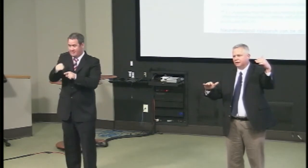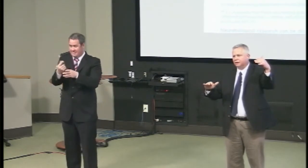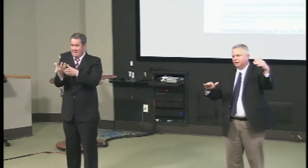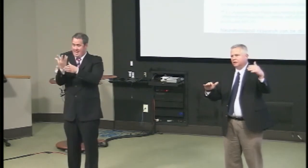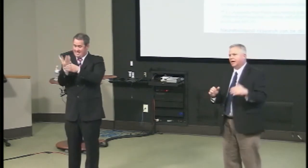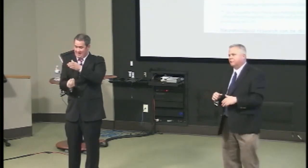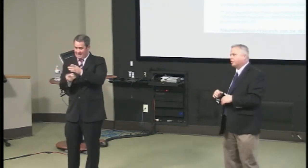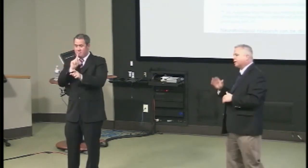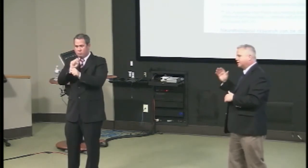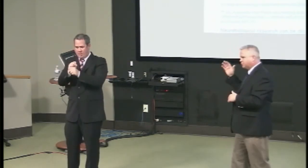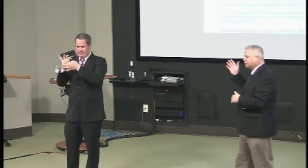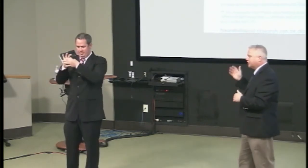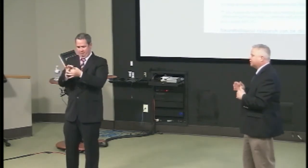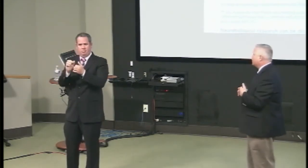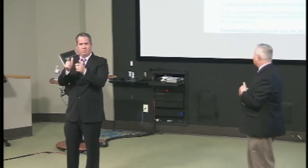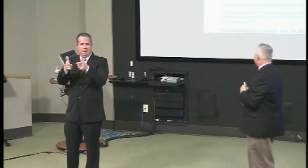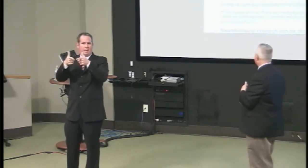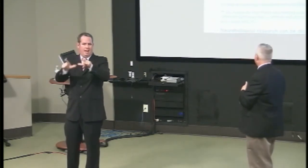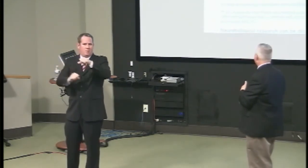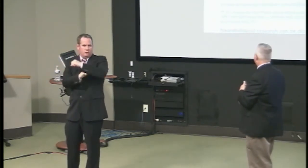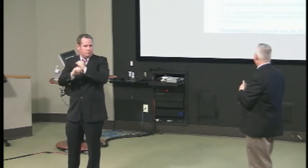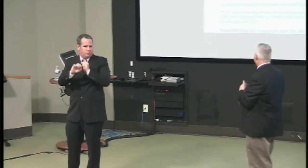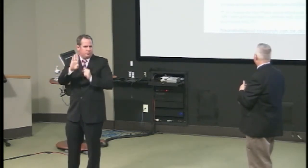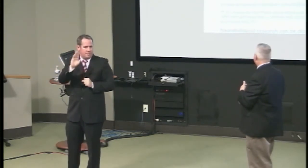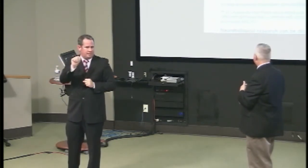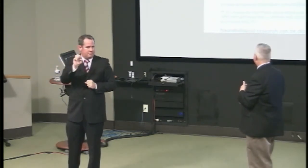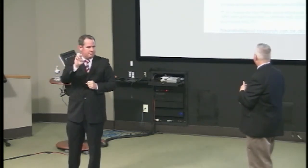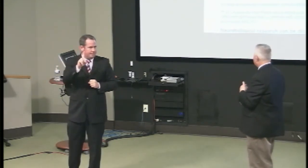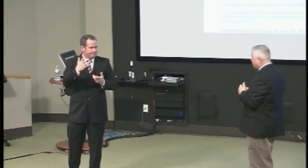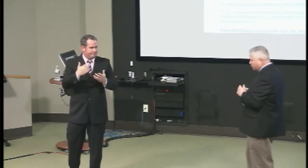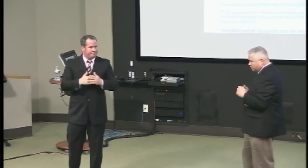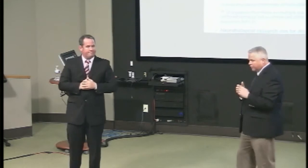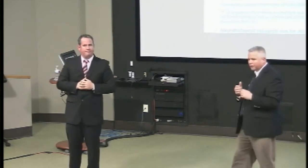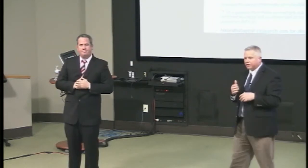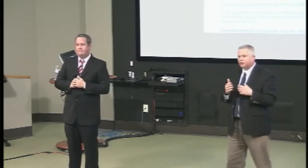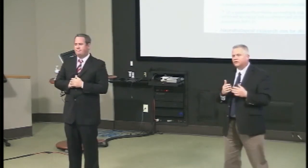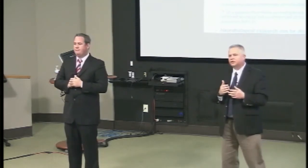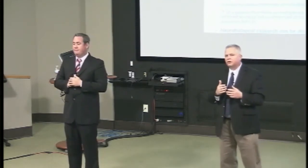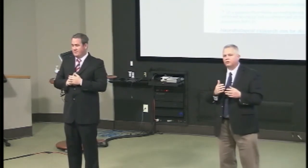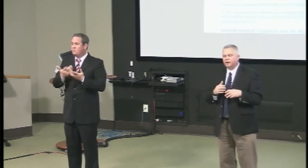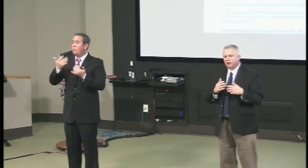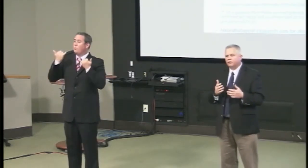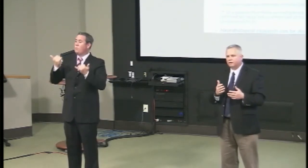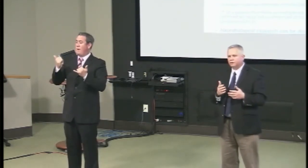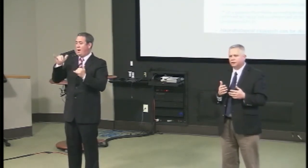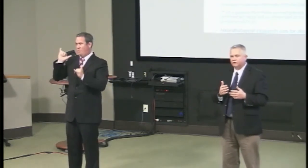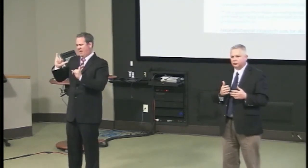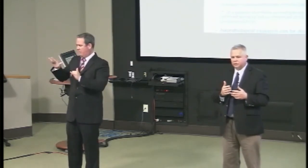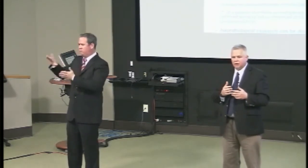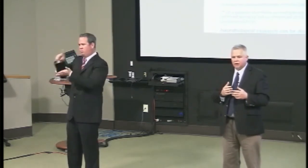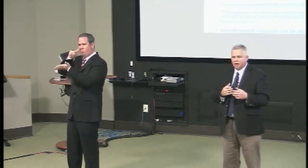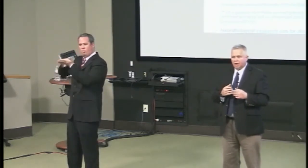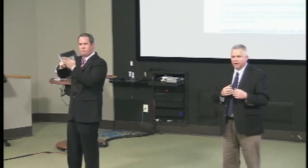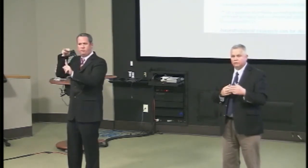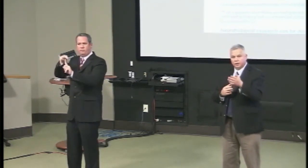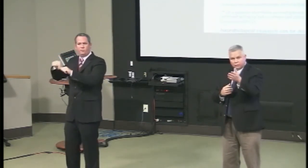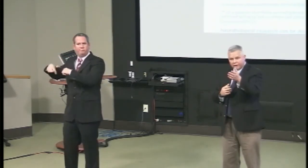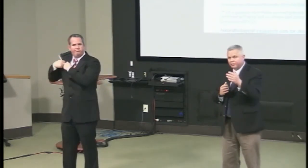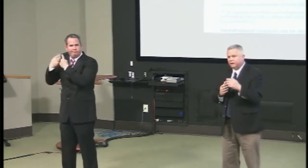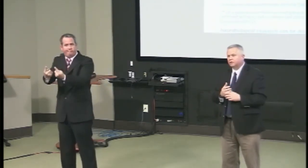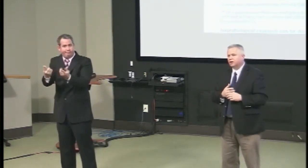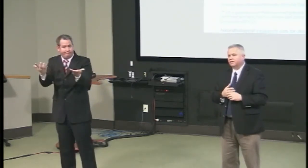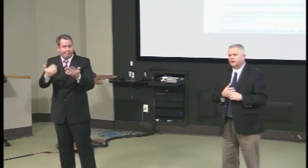processing. And work has proceeded along those lines for many years. There's also a number of researchers,